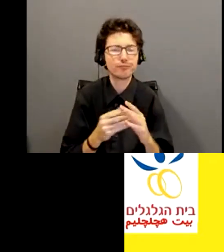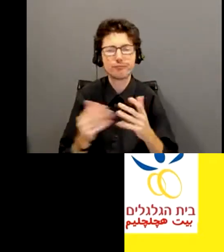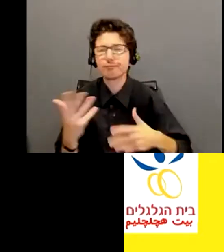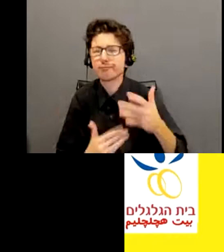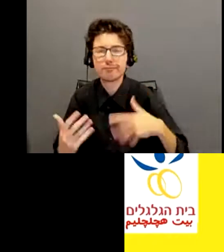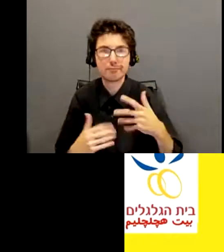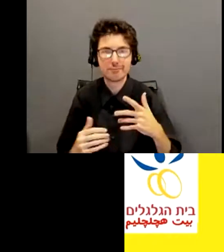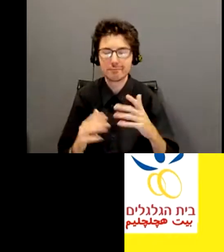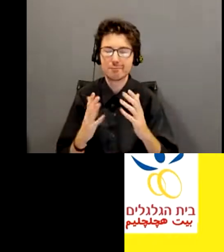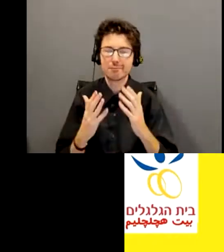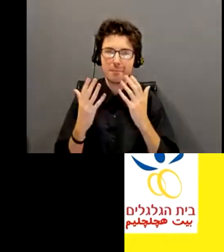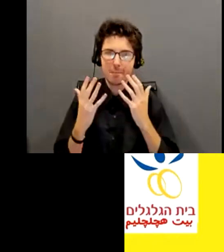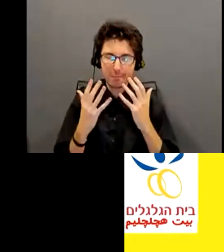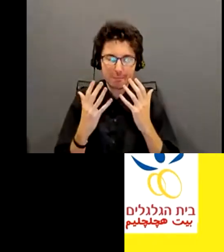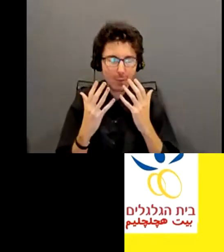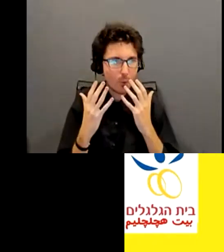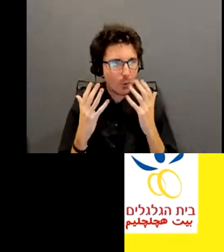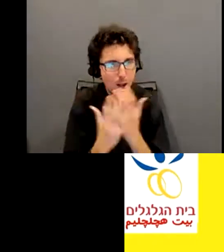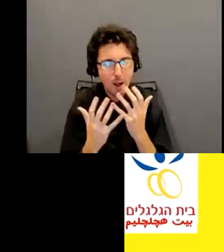last year,